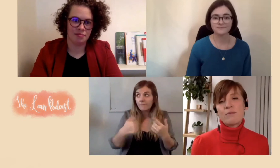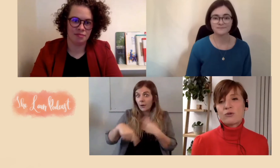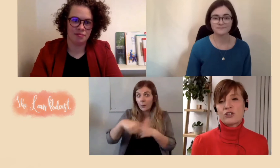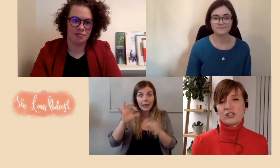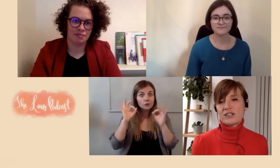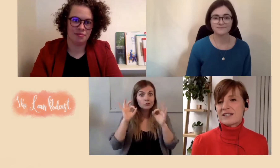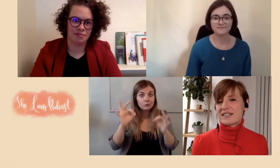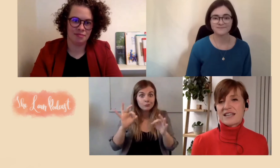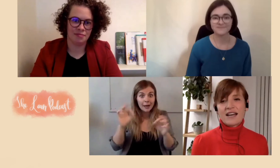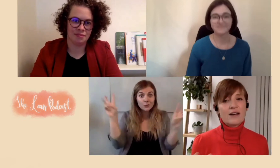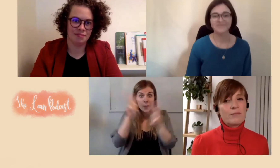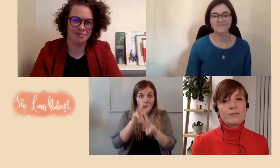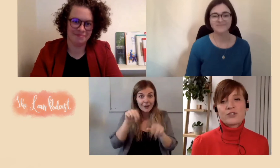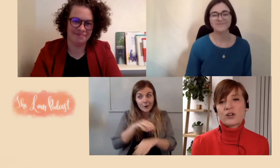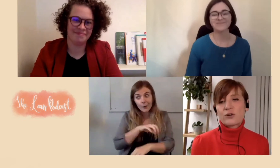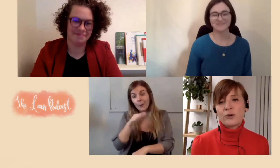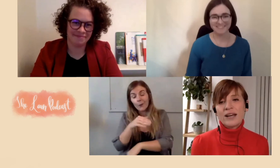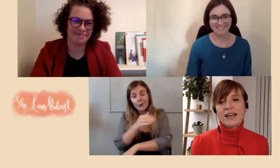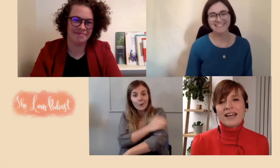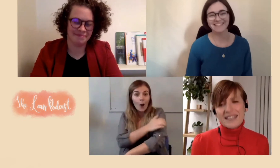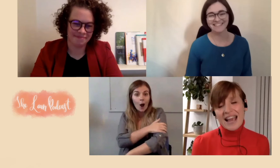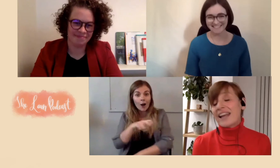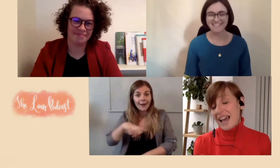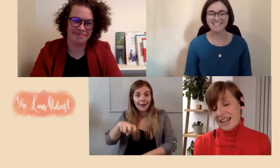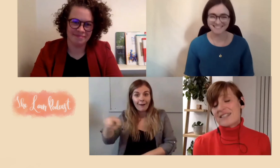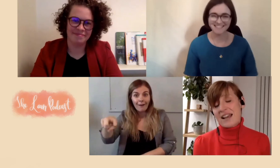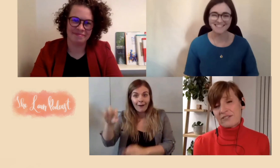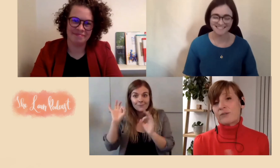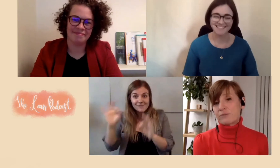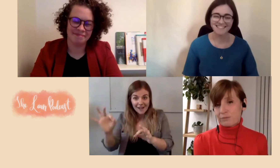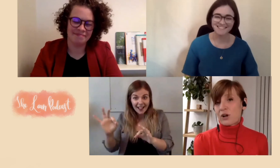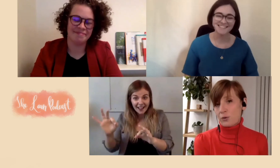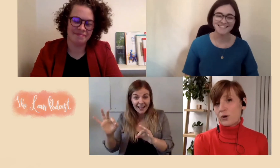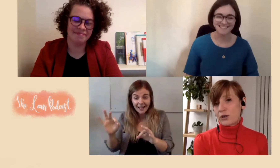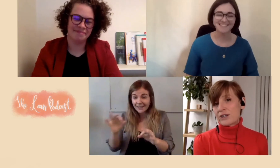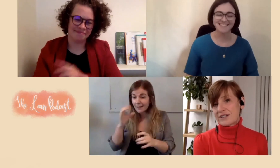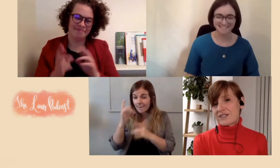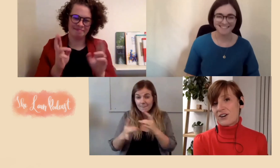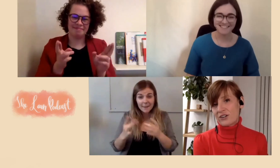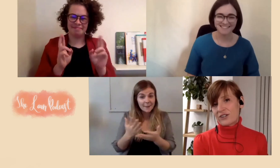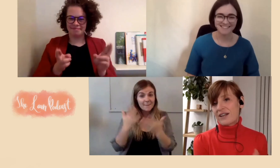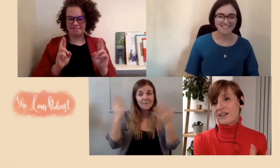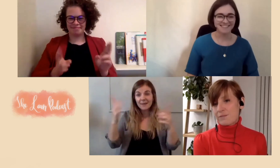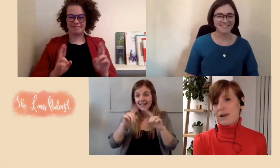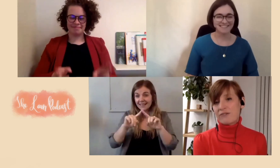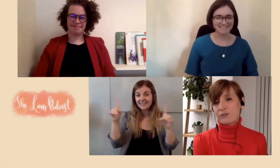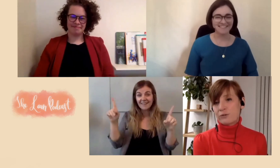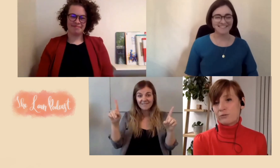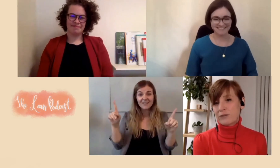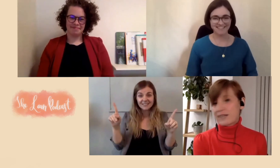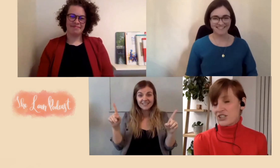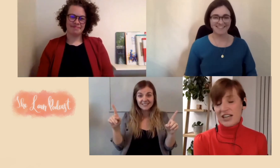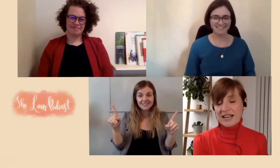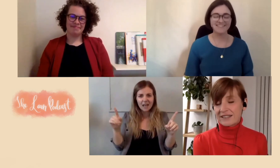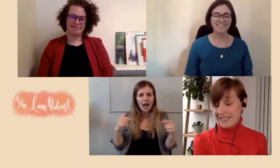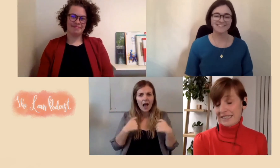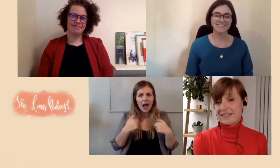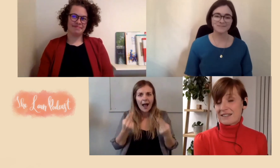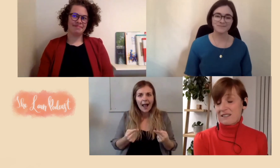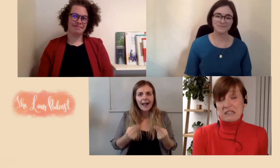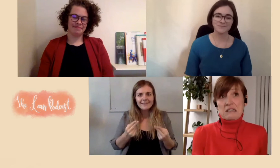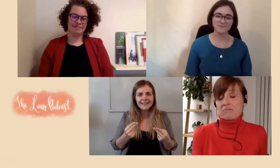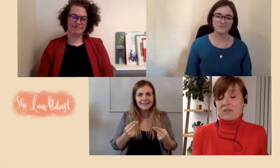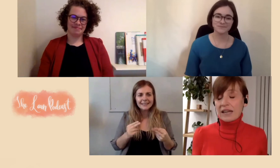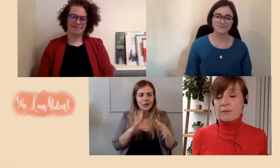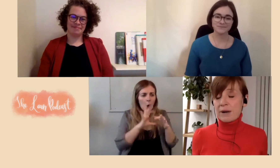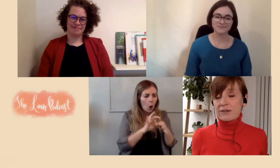such a difference. Again, I just needed to get out of the house, be surrounded by nature. And when I say surrounded by nature, I do live in Manchester, so we haven't got a lot of nature,